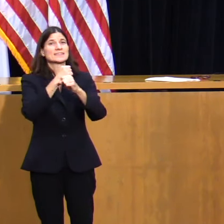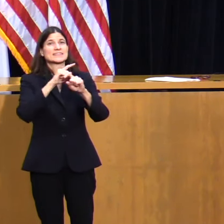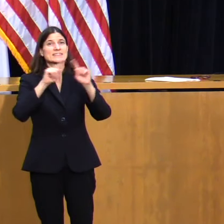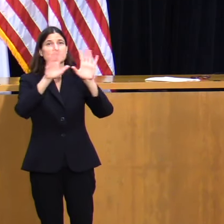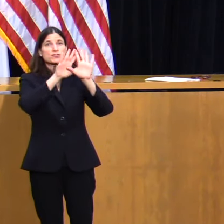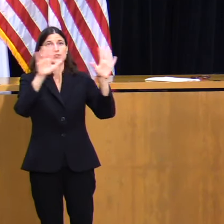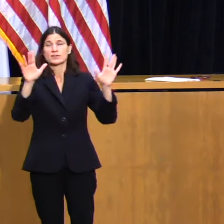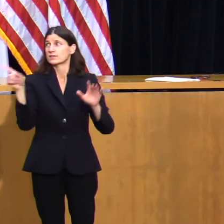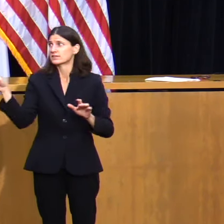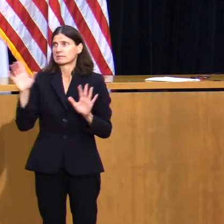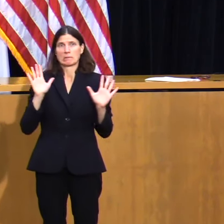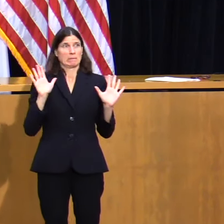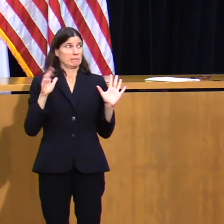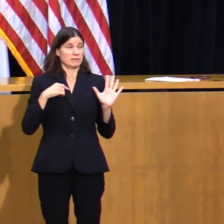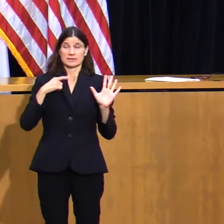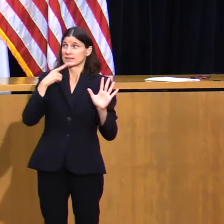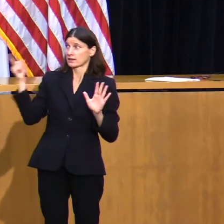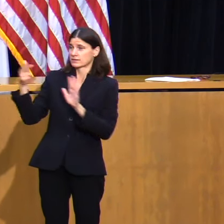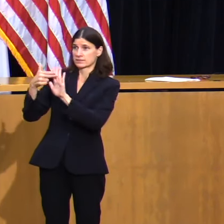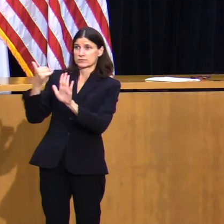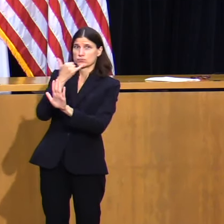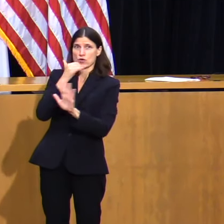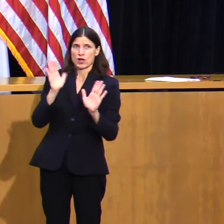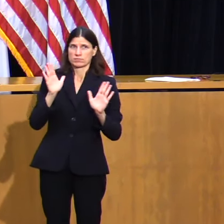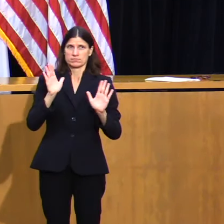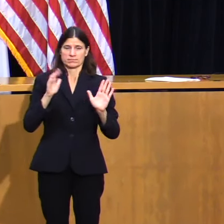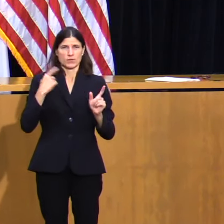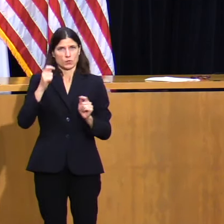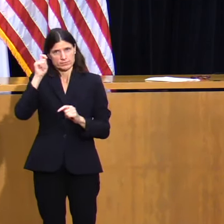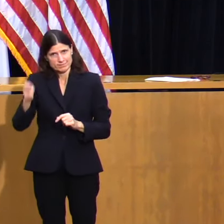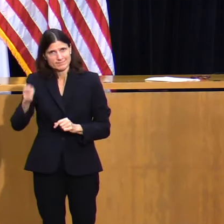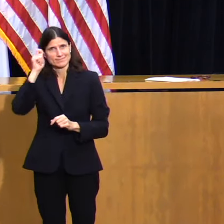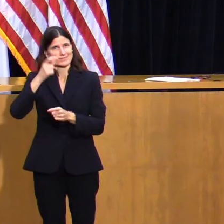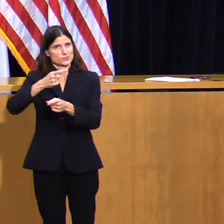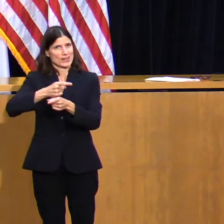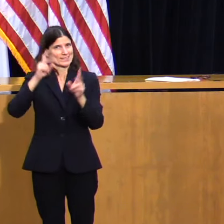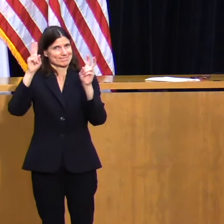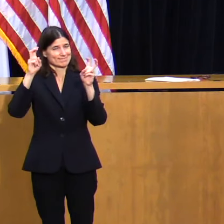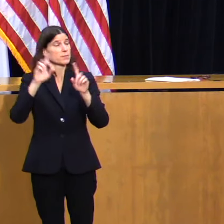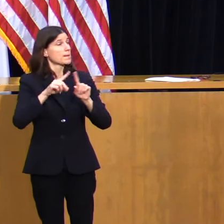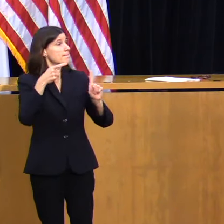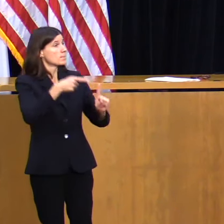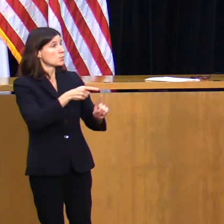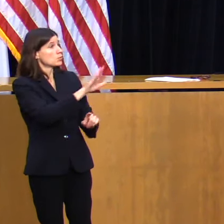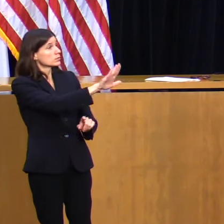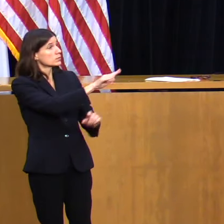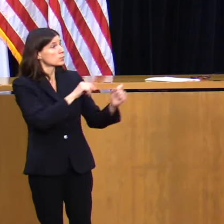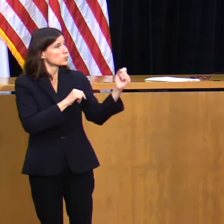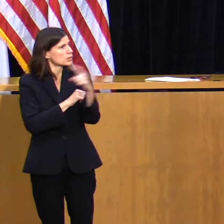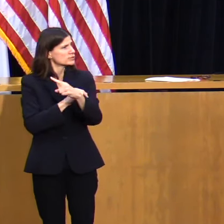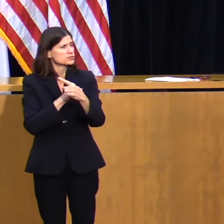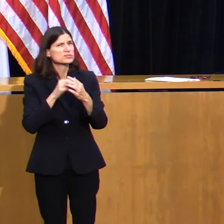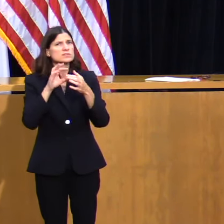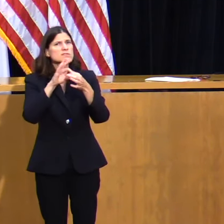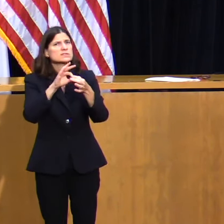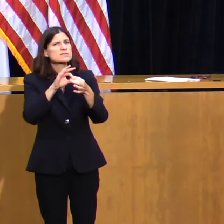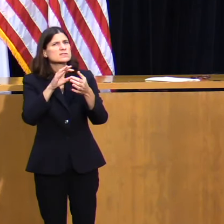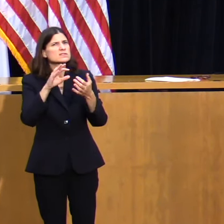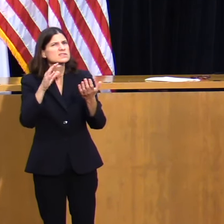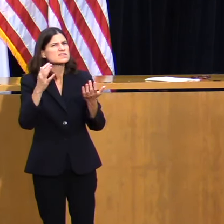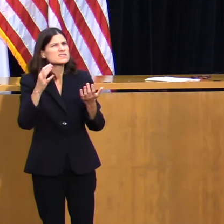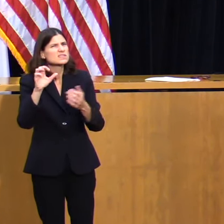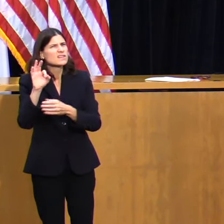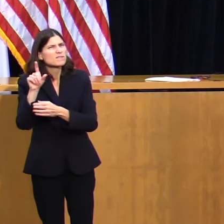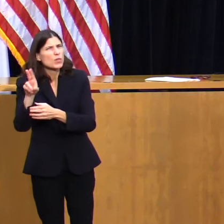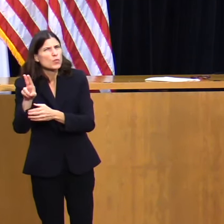that the flu guidance is actually not just this year. It's on a going forward basis. It was for